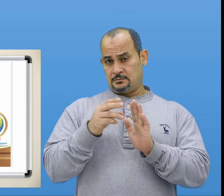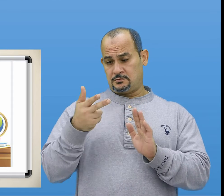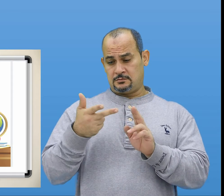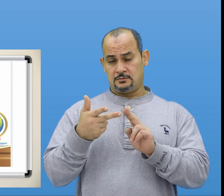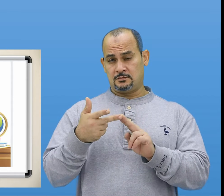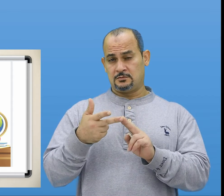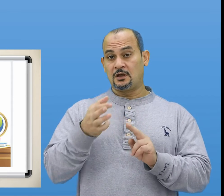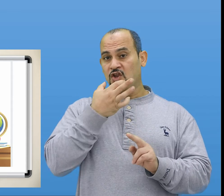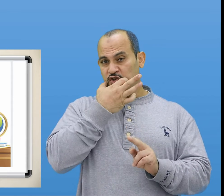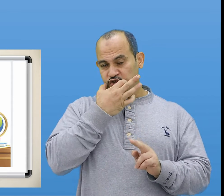another. So we are